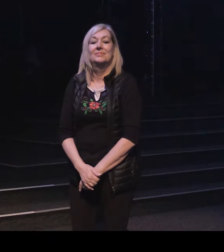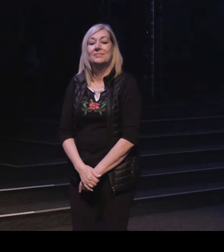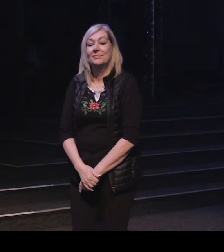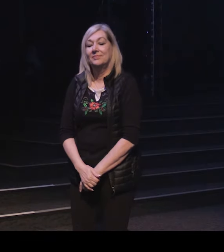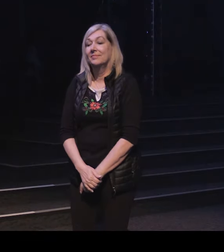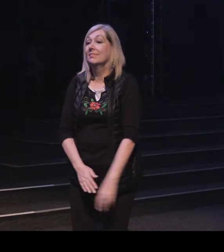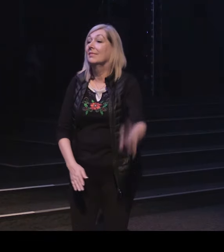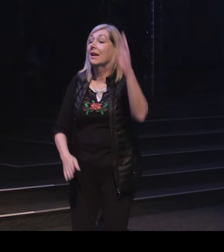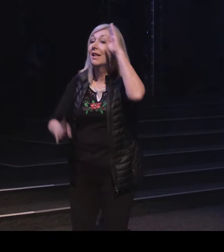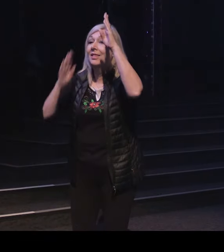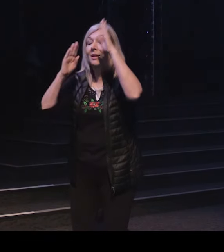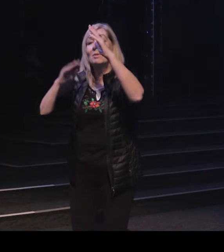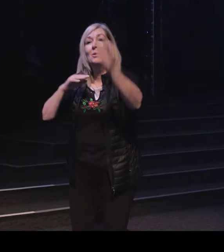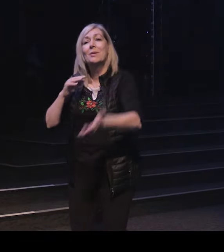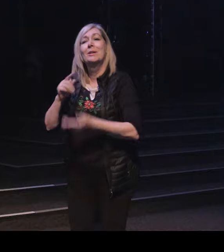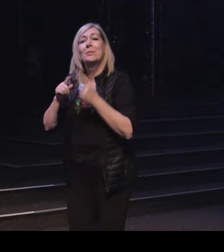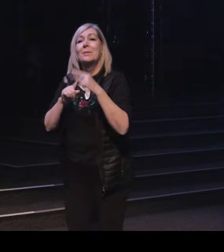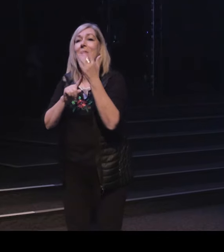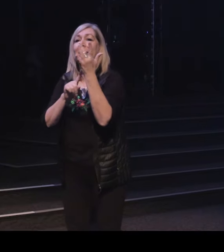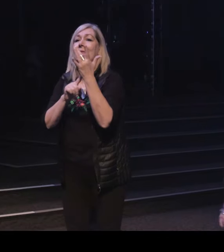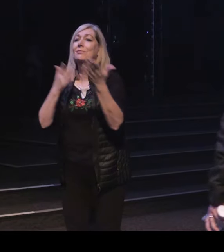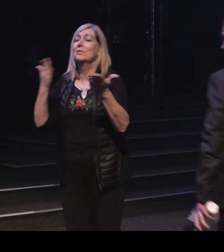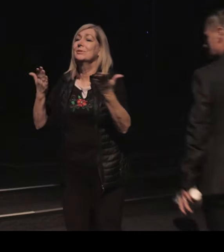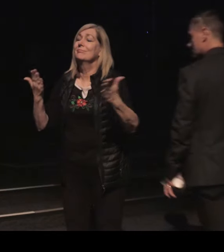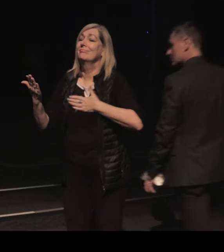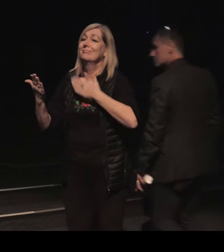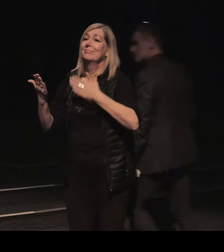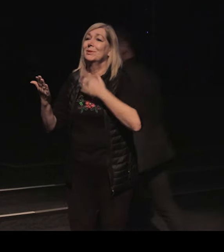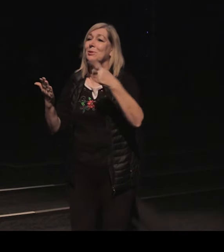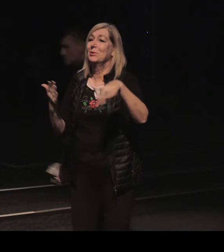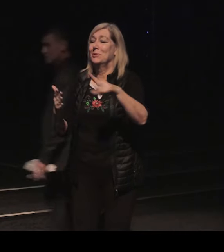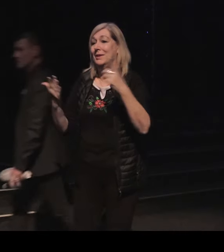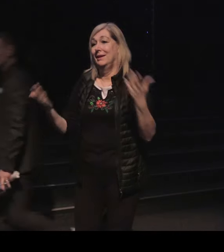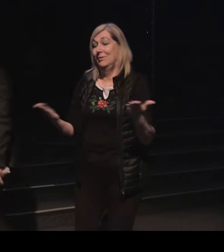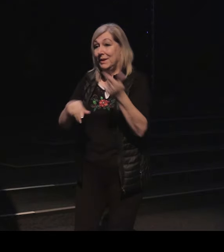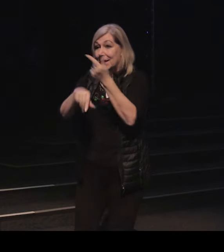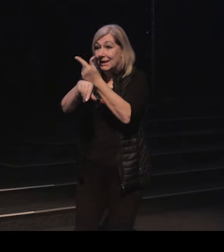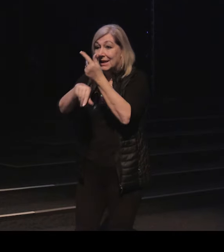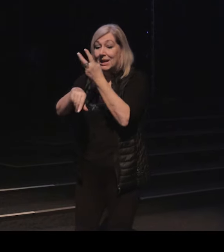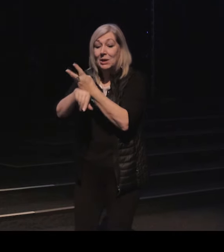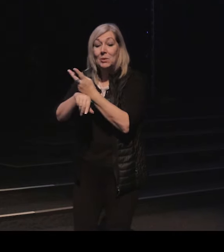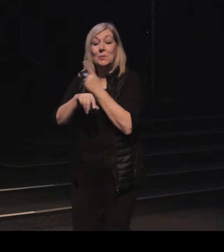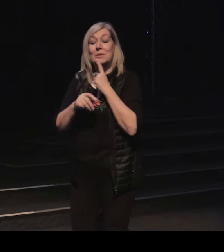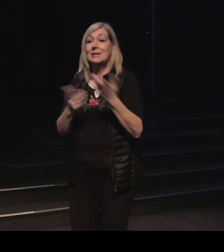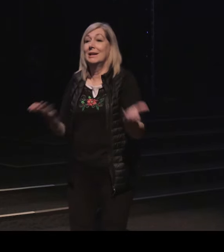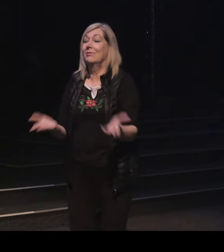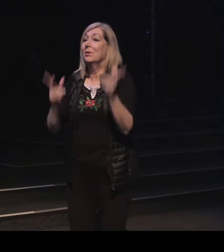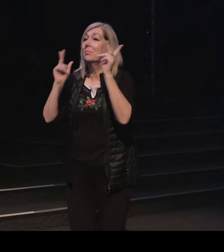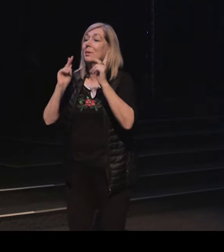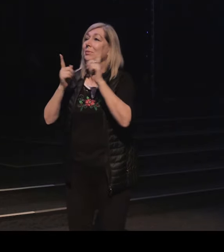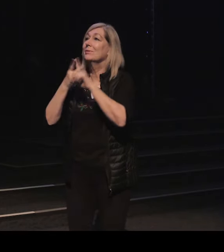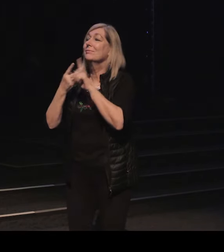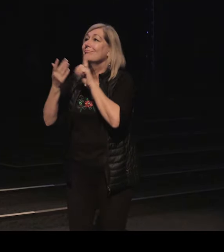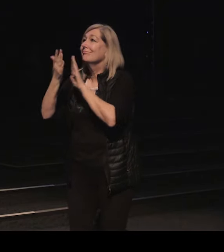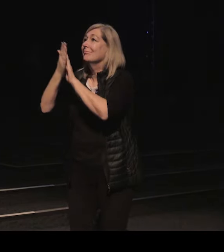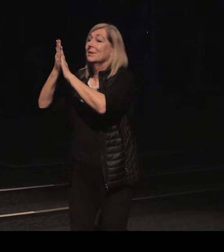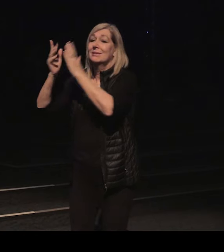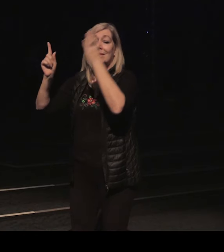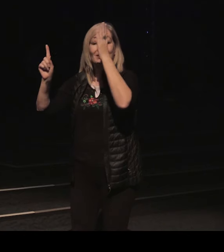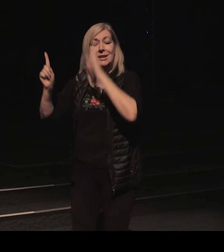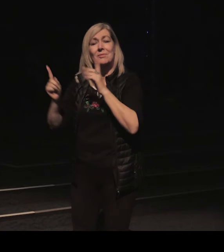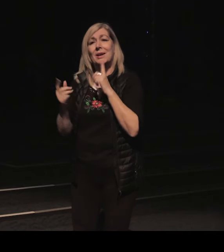Welcome to our Candlelight services. We're so glad you're here. At Gateway, we're all about people because God is all about people. We have